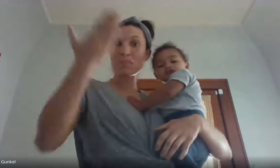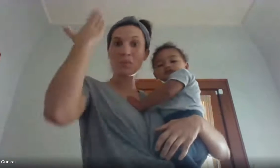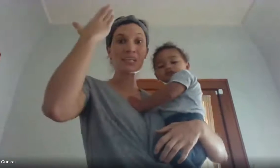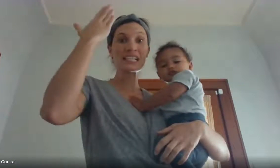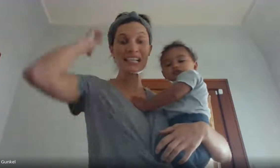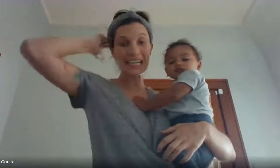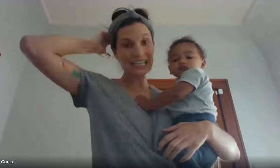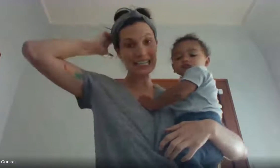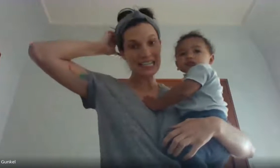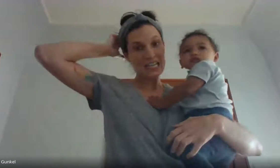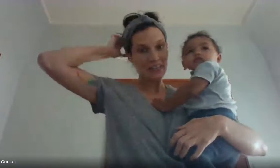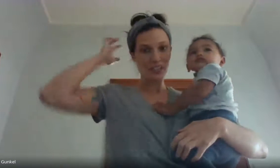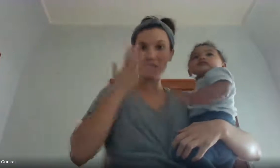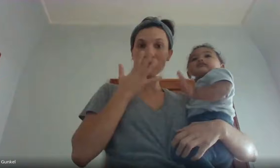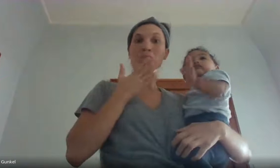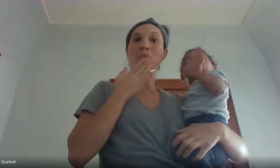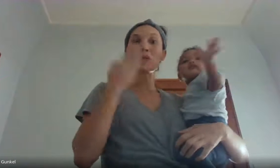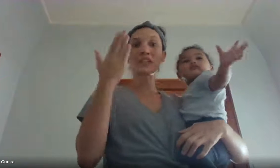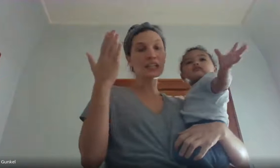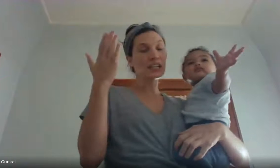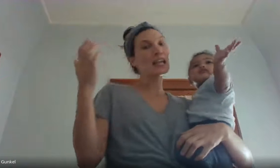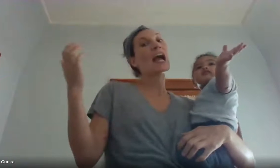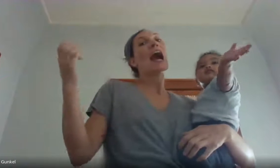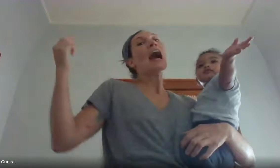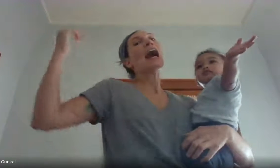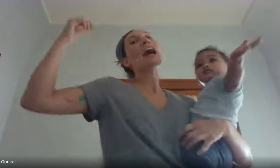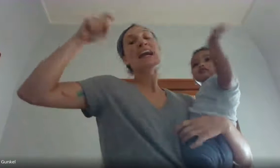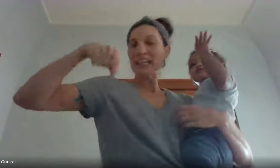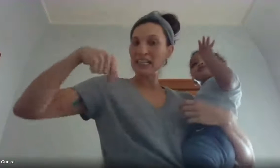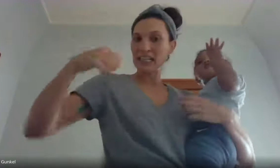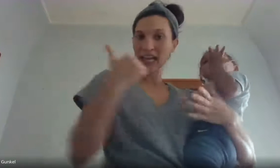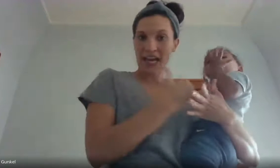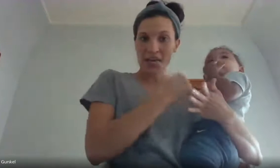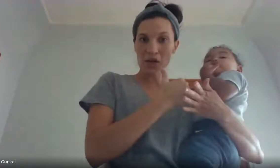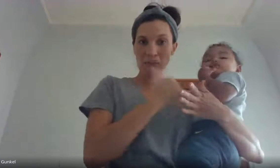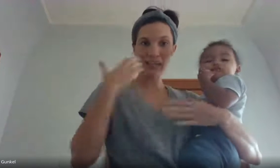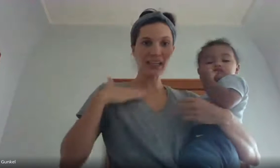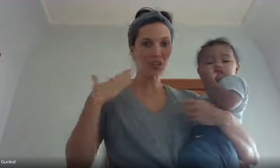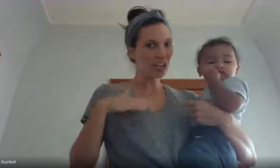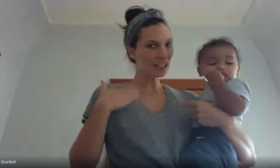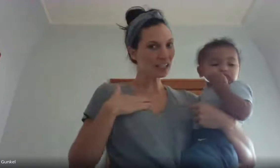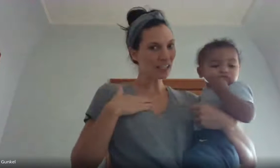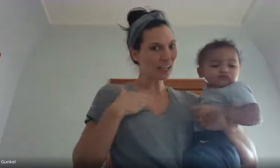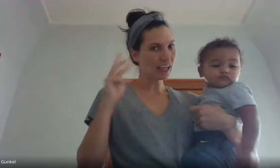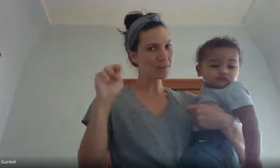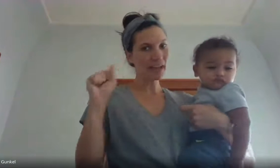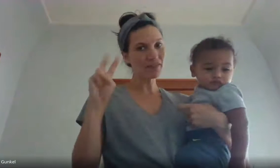Good morning. This morning, I need help getting dressed. And Matt